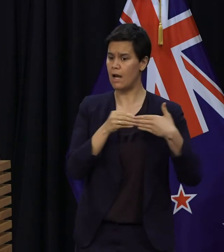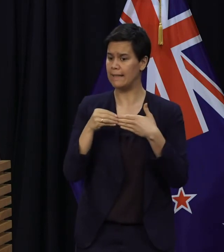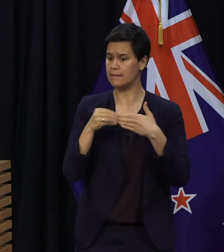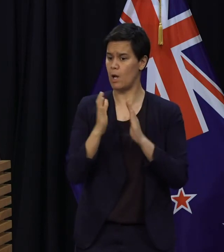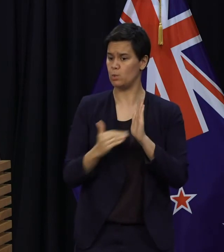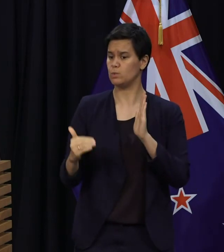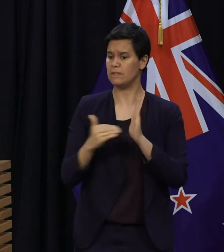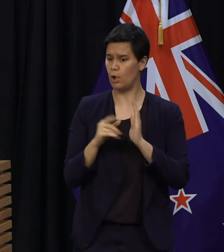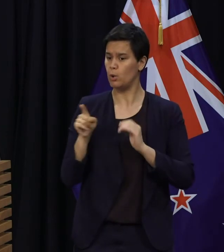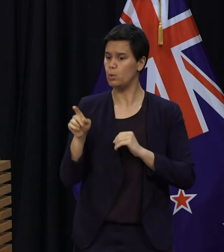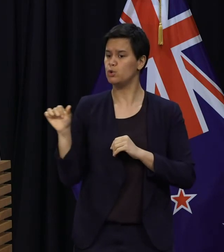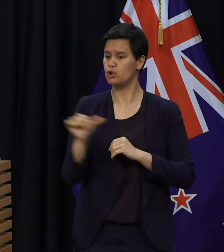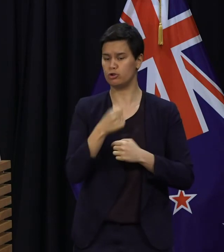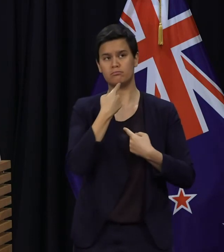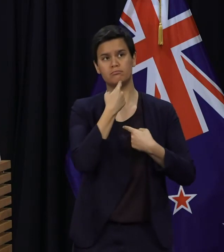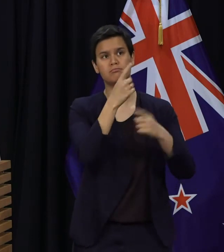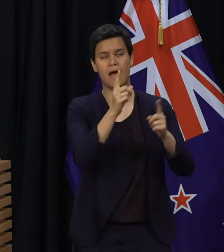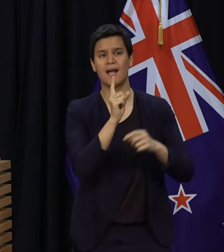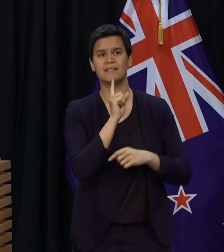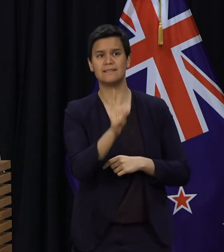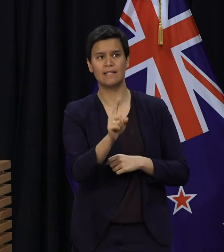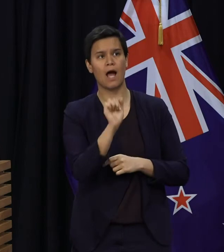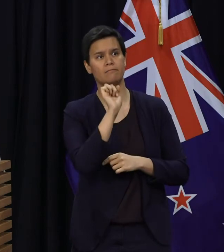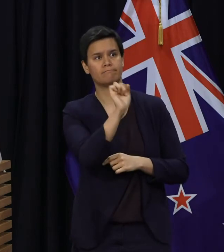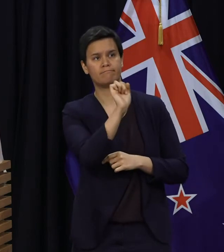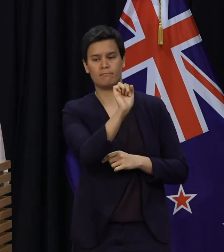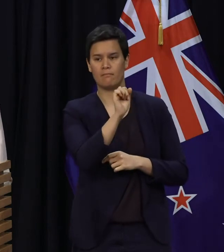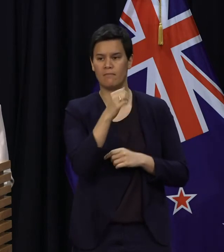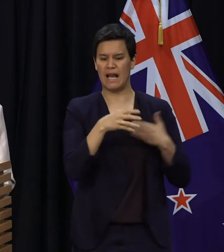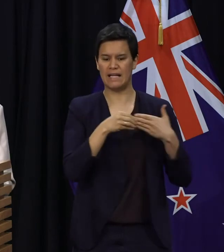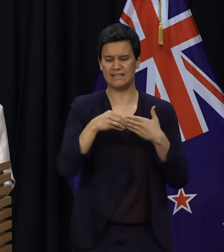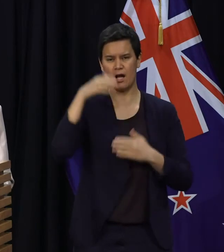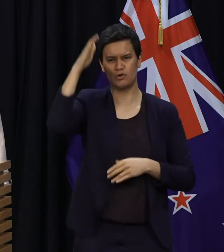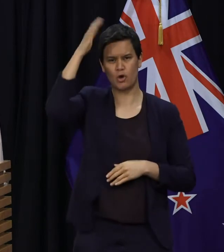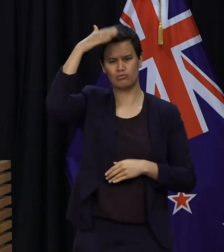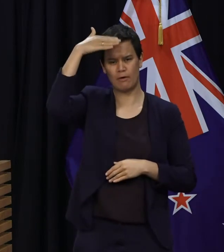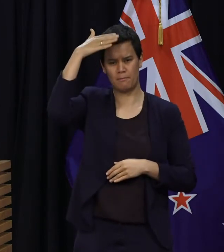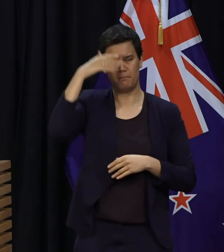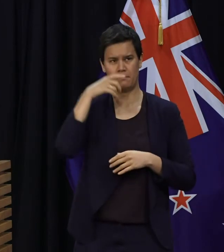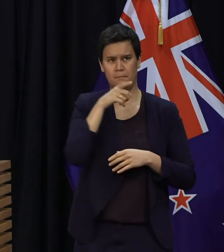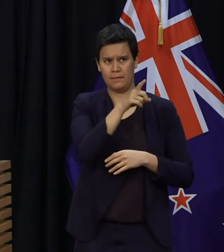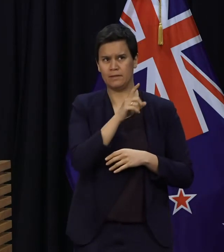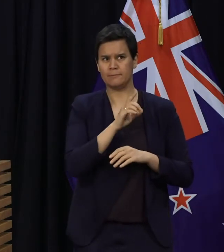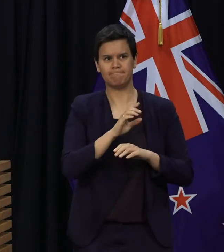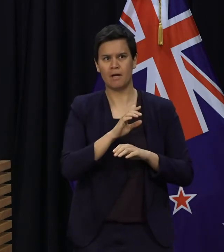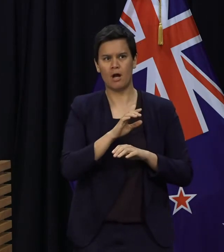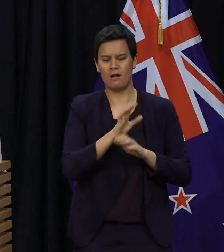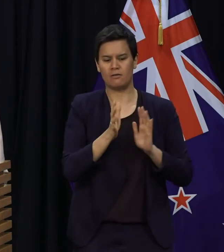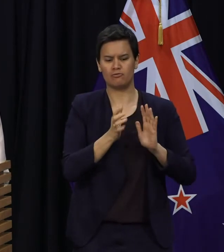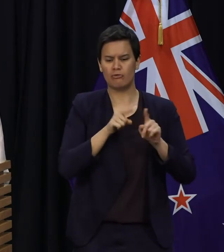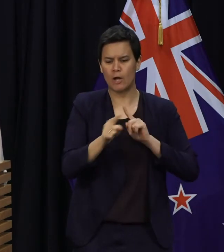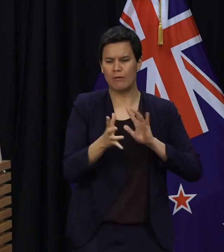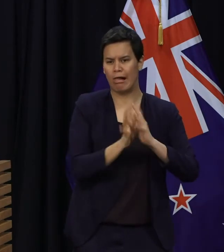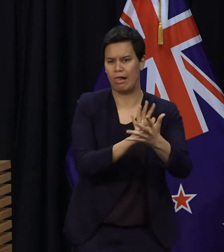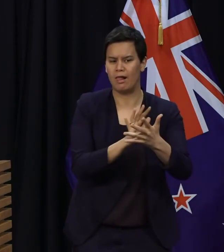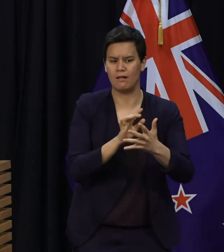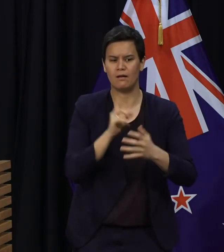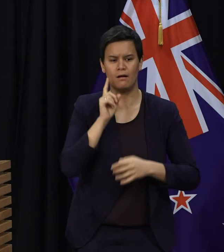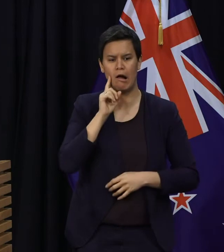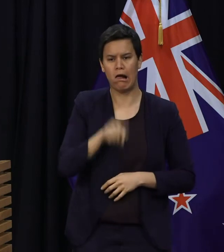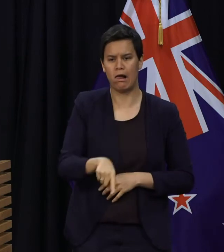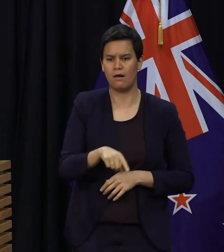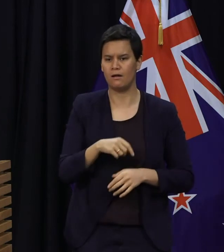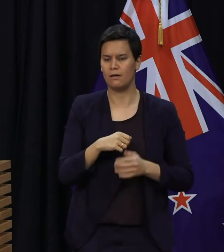States that yes, the president is subverting that democracy? No, I think probably New Zealanders wouldn't necessarily take too kindly for other